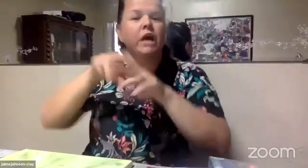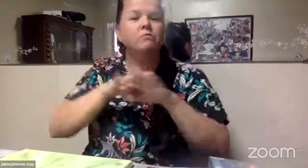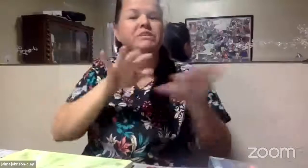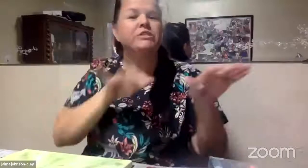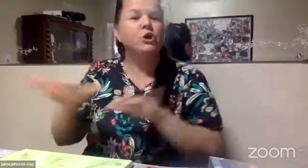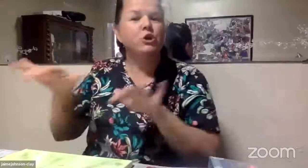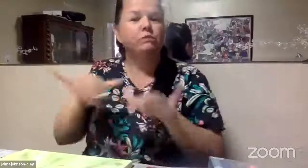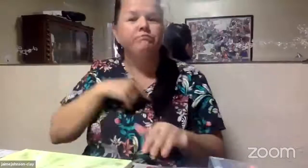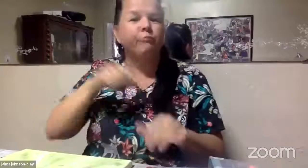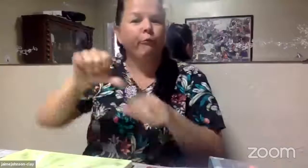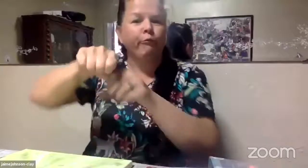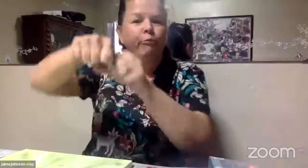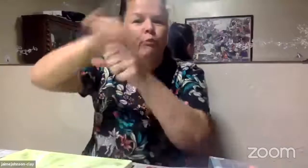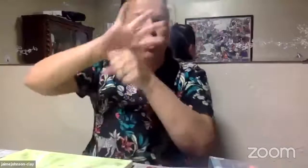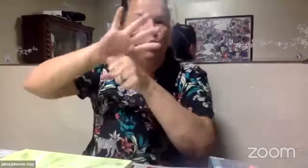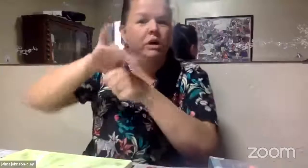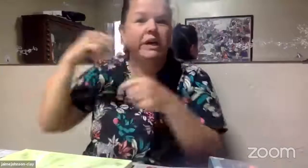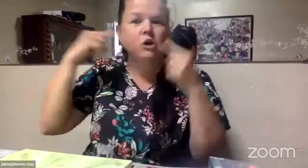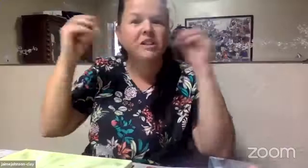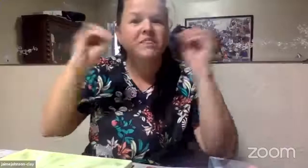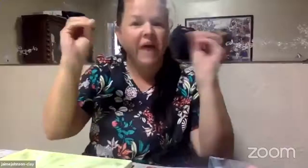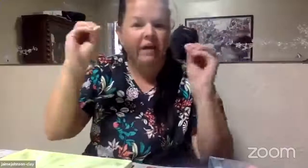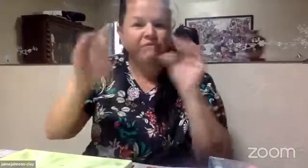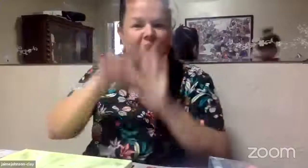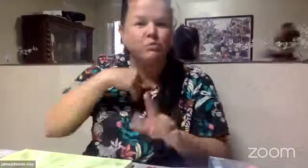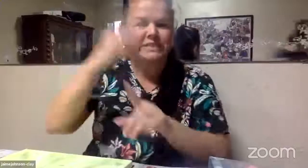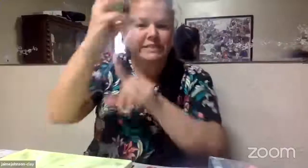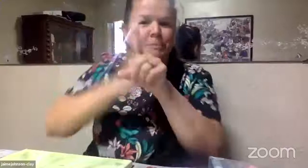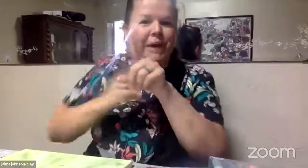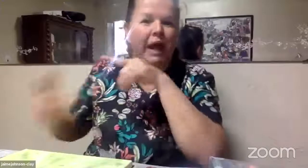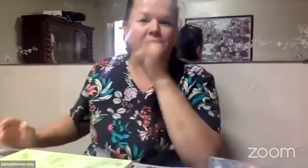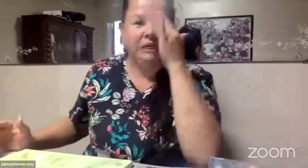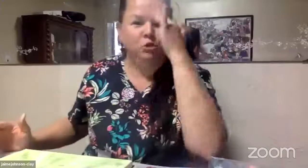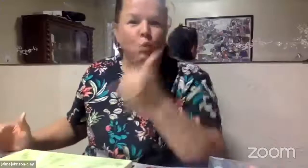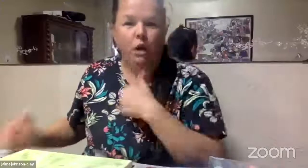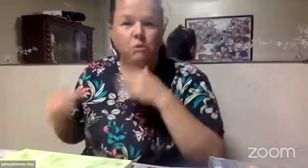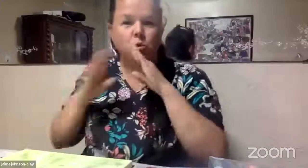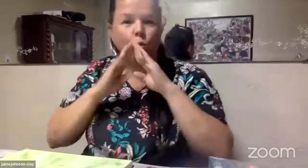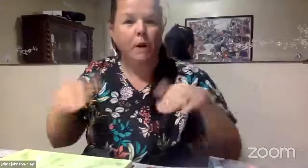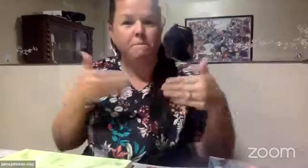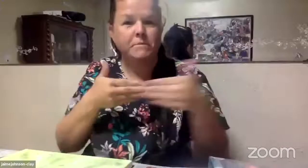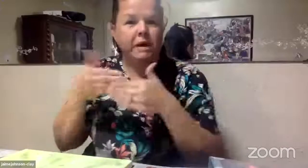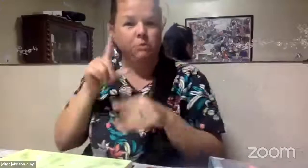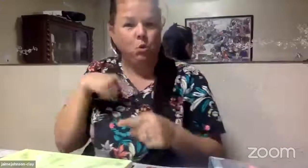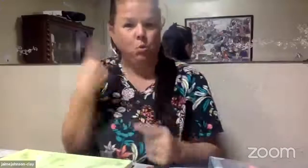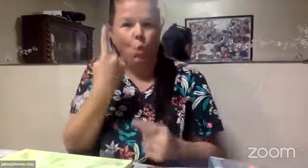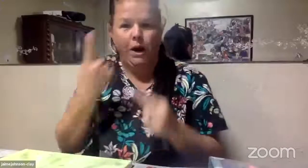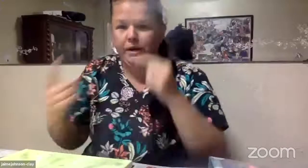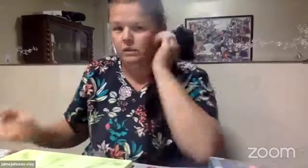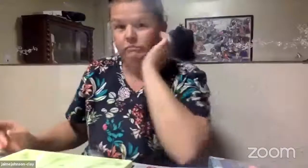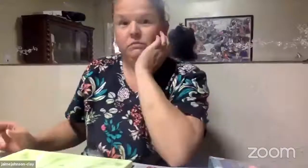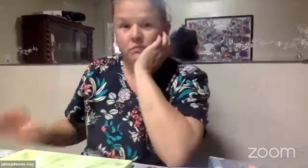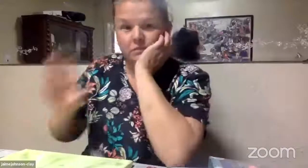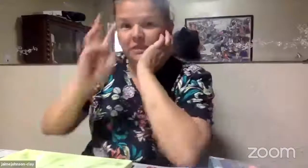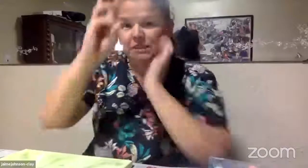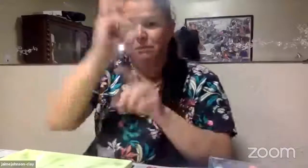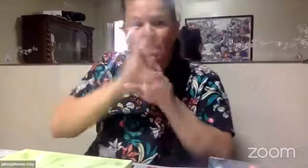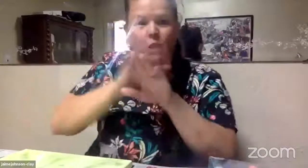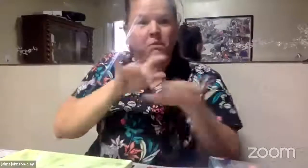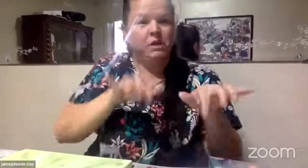did this evaluation on me. I was playing the piano and apparently I couldn't hear a thing. So I was just a quiet baby. She was making noise.